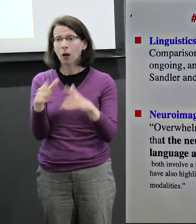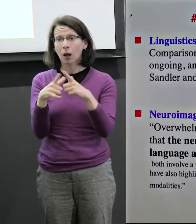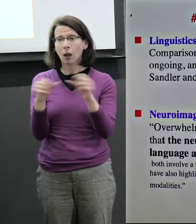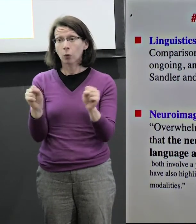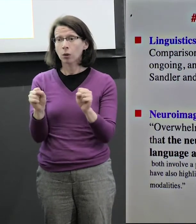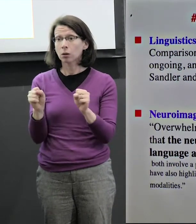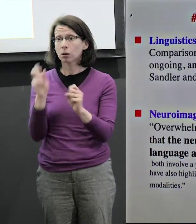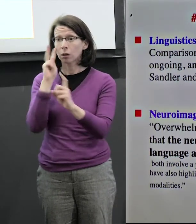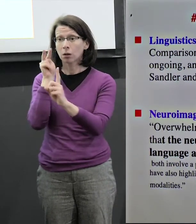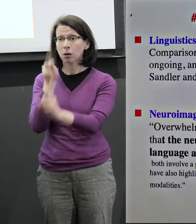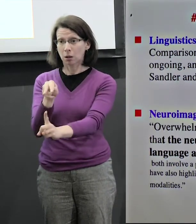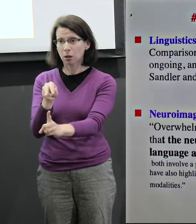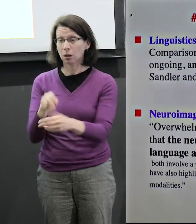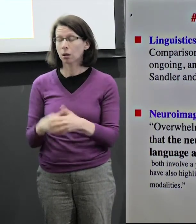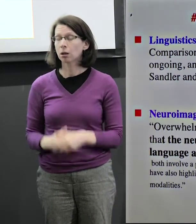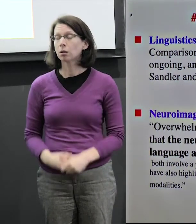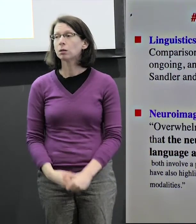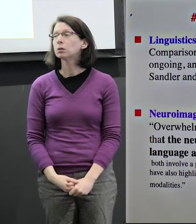linguistic perspective,